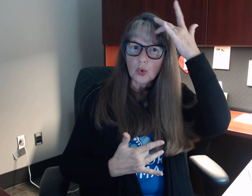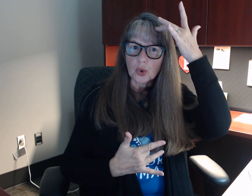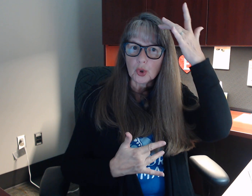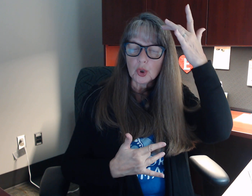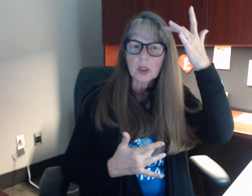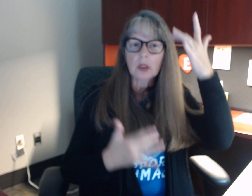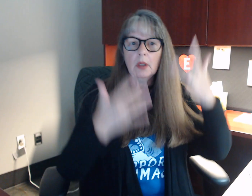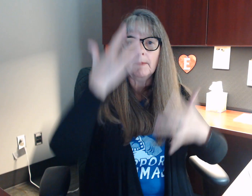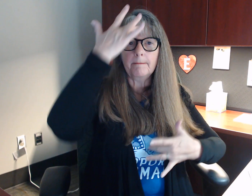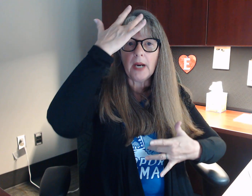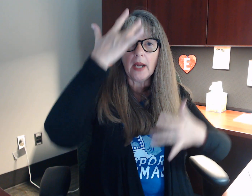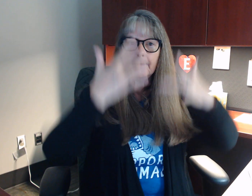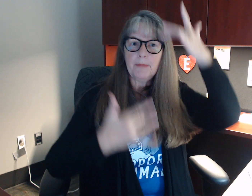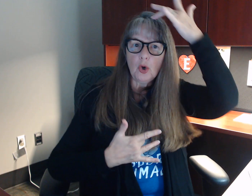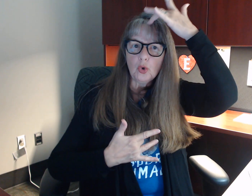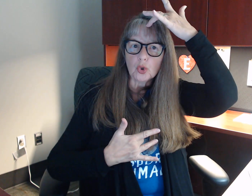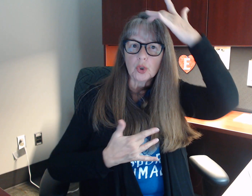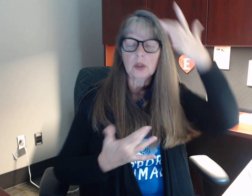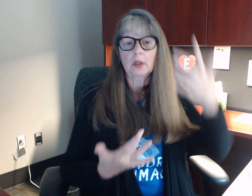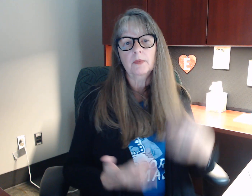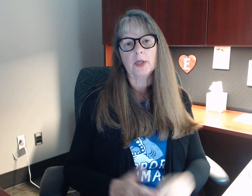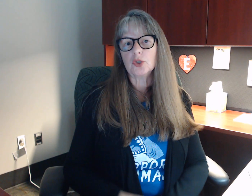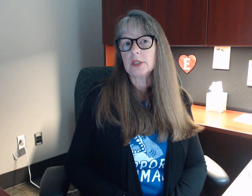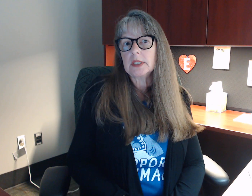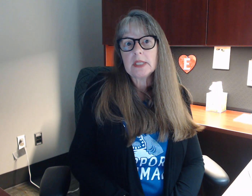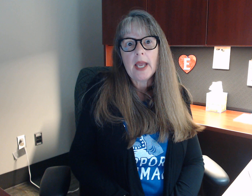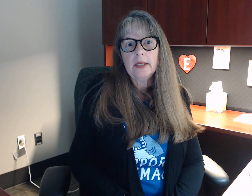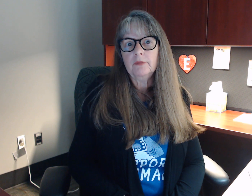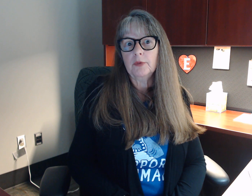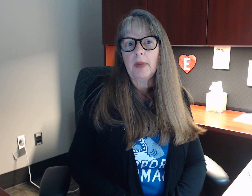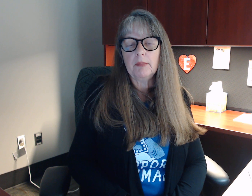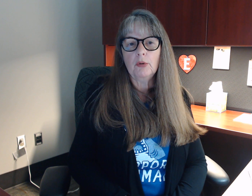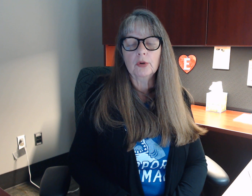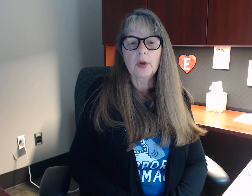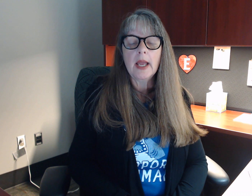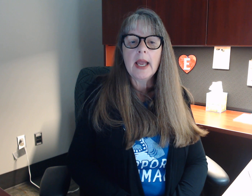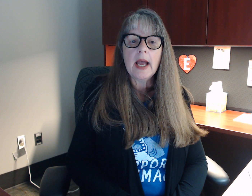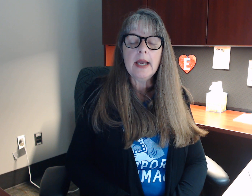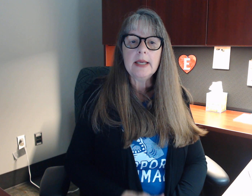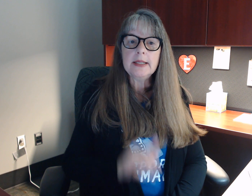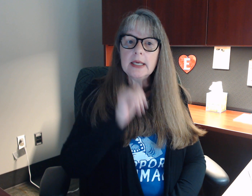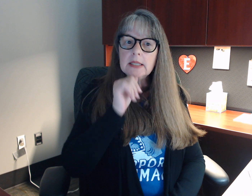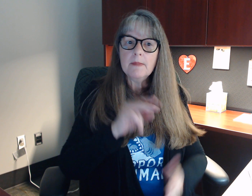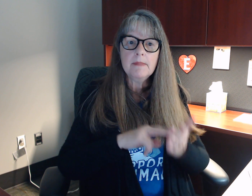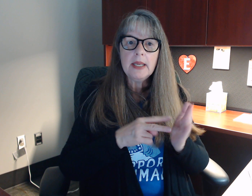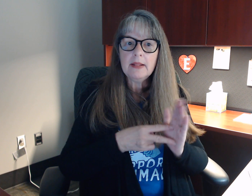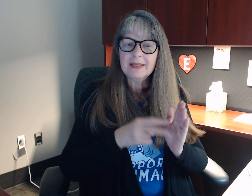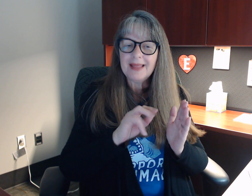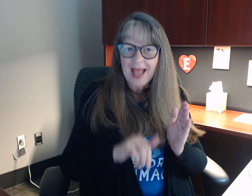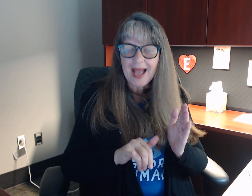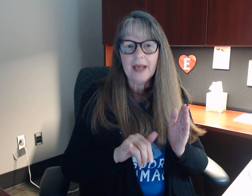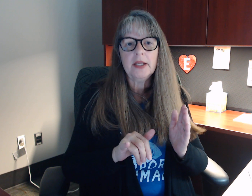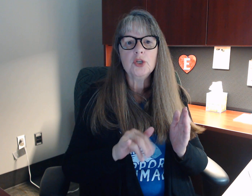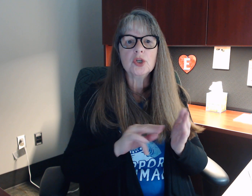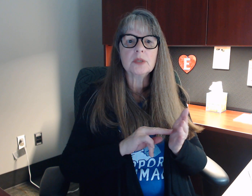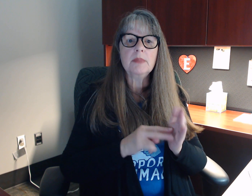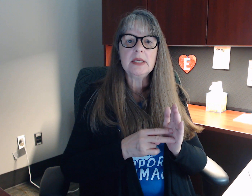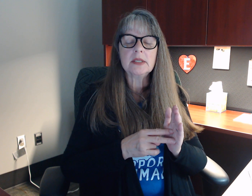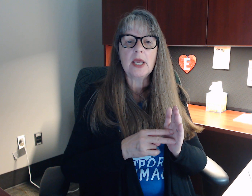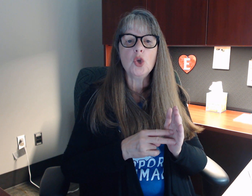bipolar. Bipolar, that's just the sign for bipolar. It doesn't mean that. It just means that